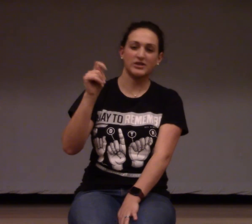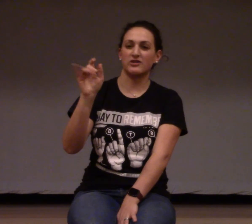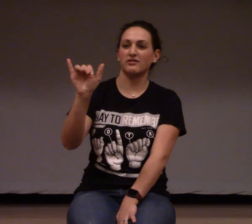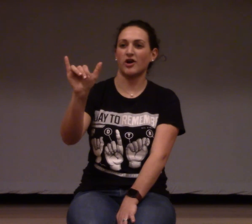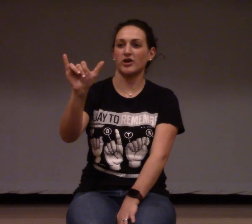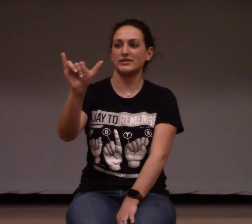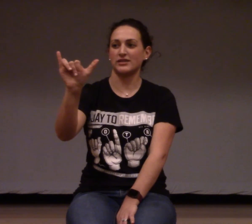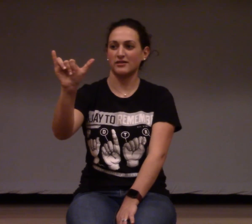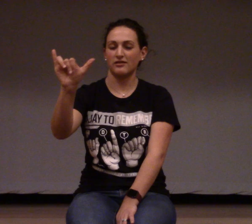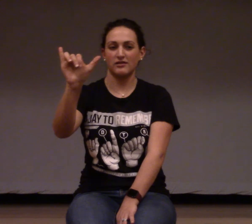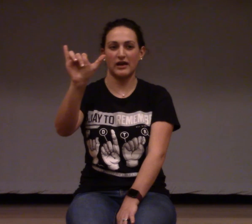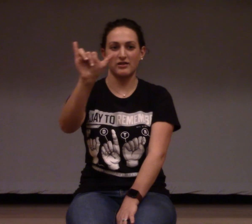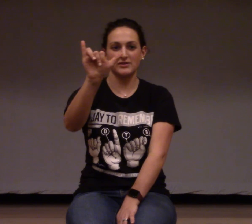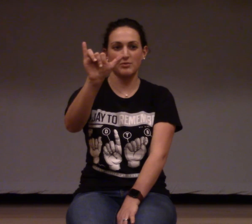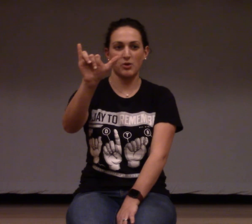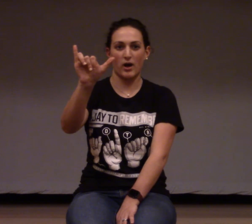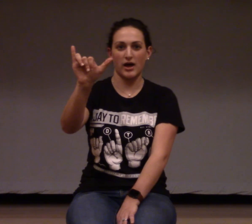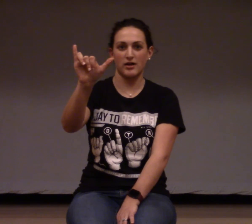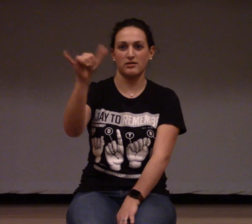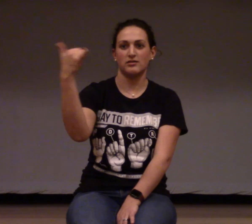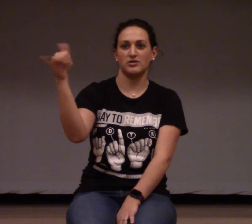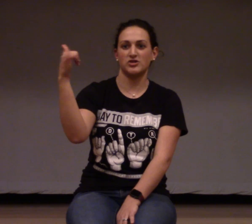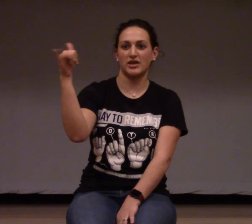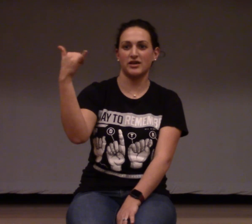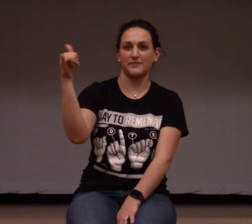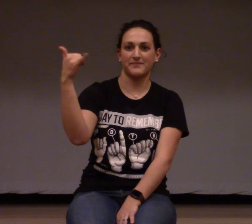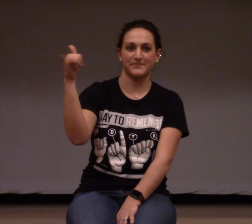are easy. Yellow is going to be a Y. You shake it.